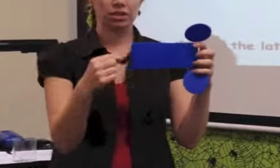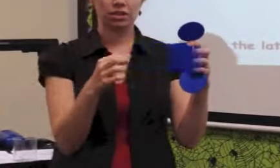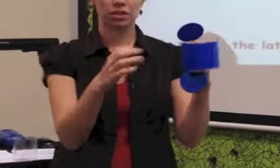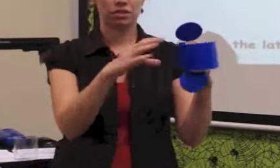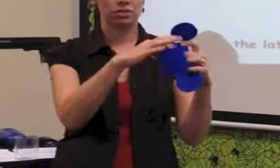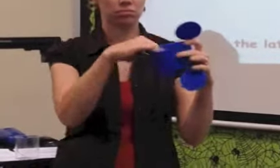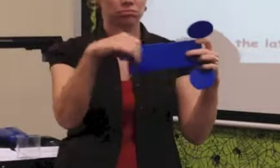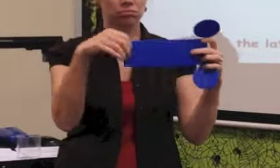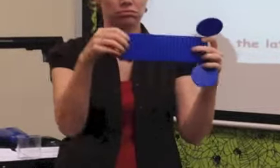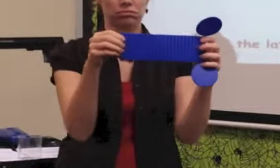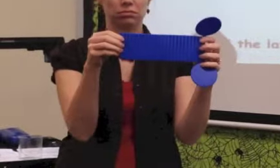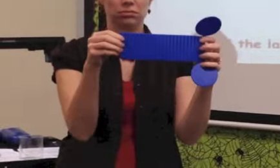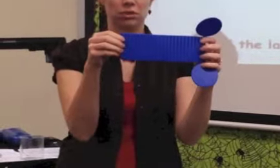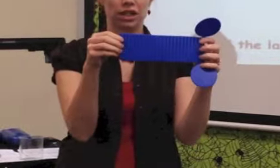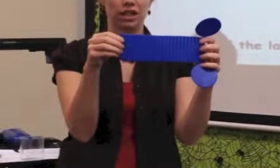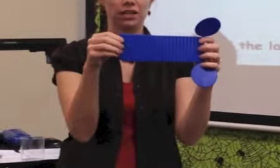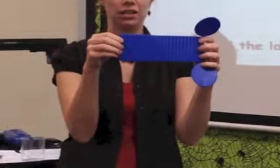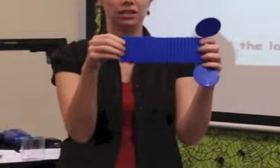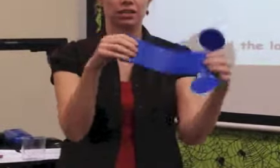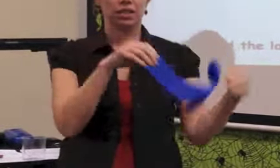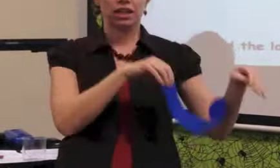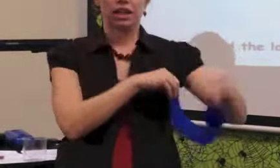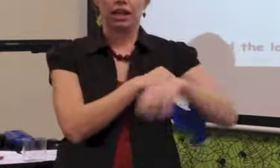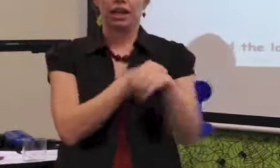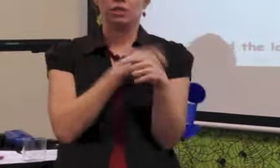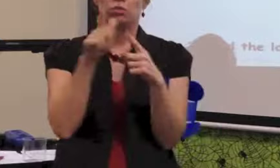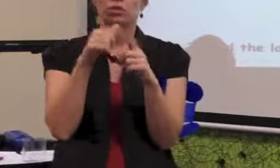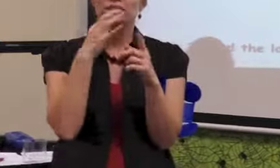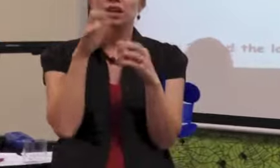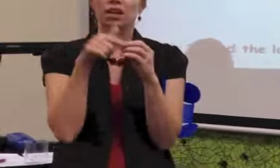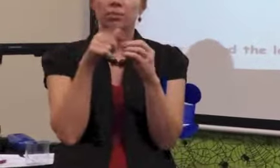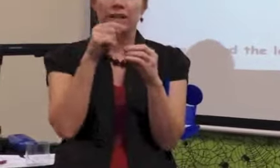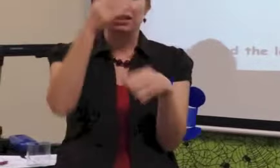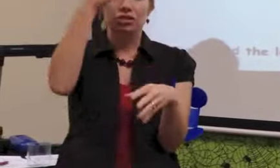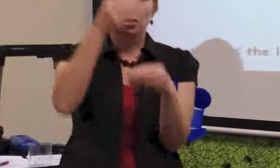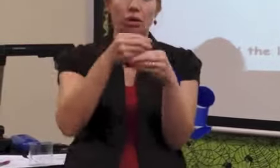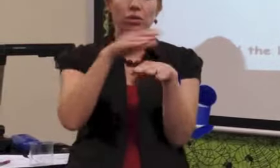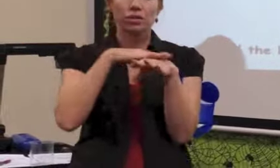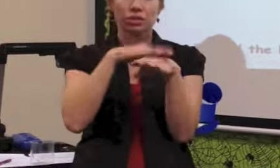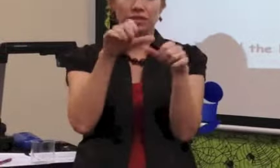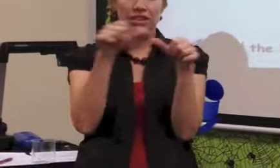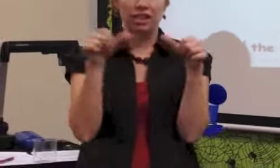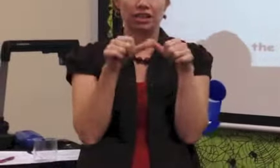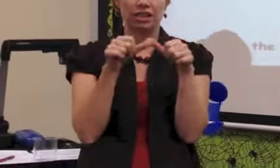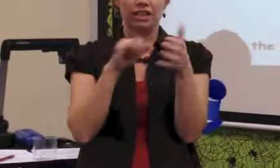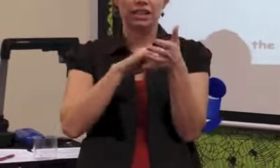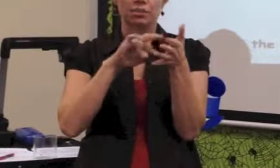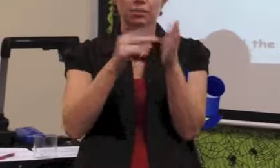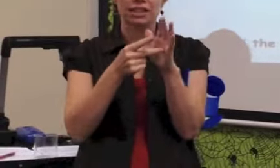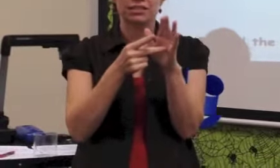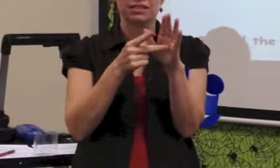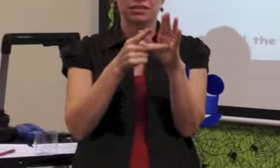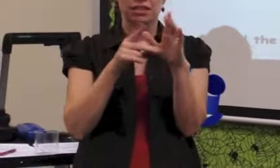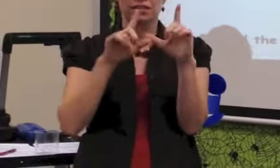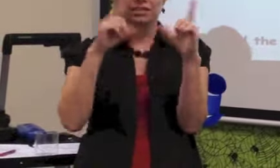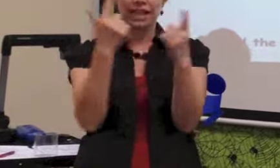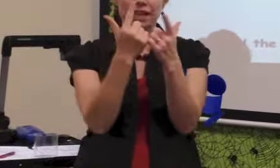here. Okay. And when we talk about the total surface area, it means the